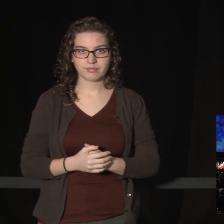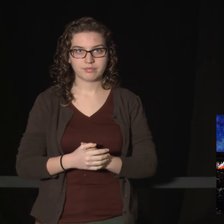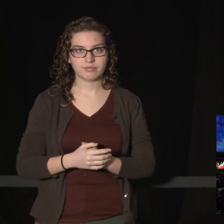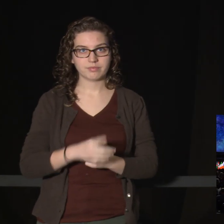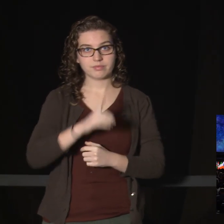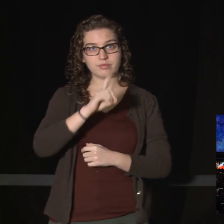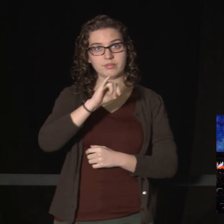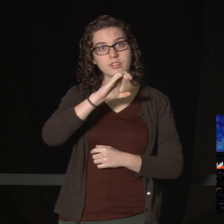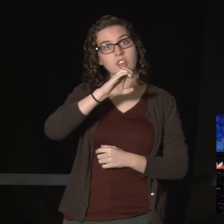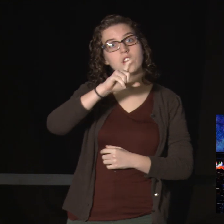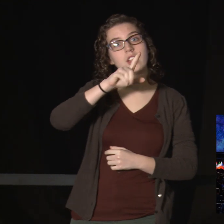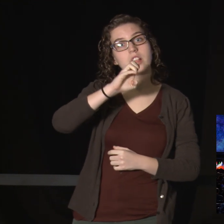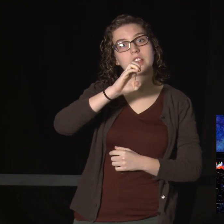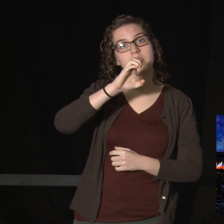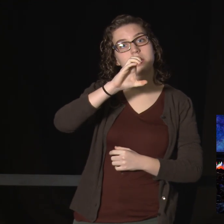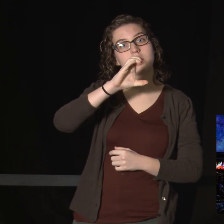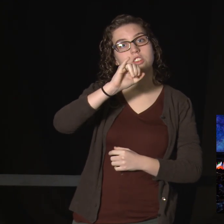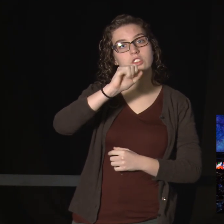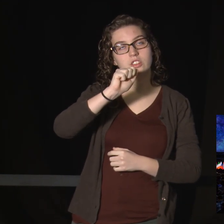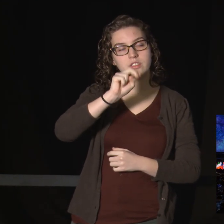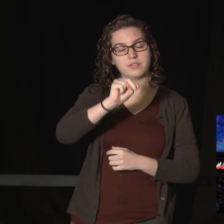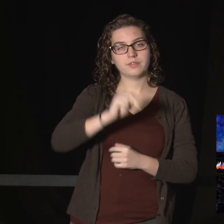Diocletian,